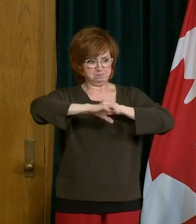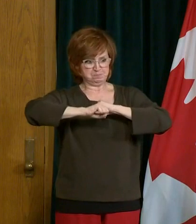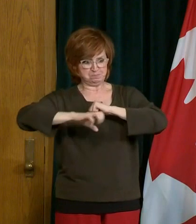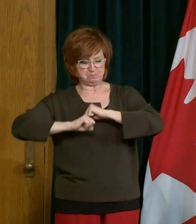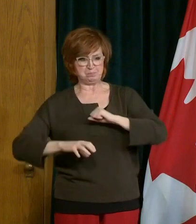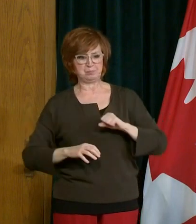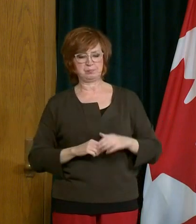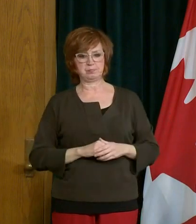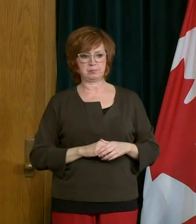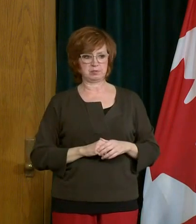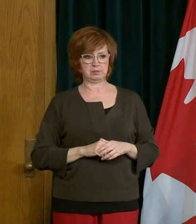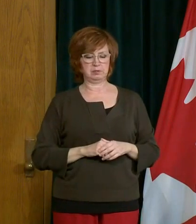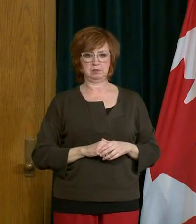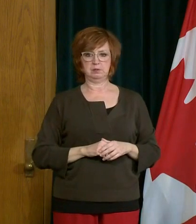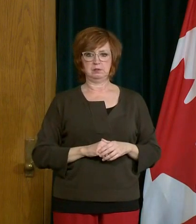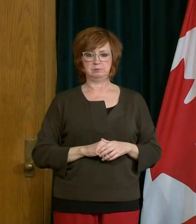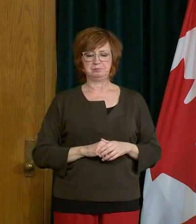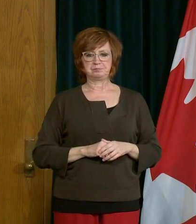how to